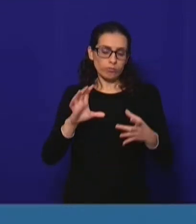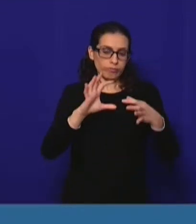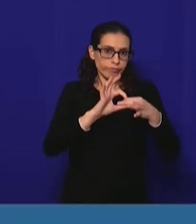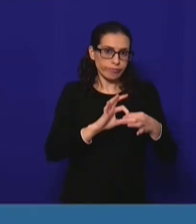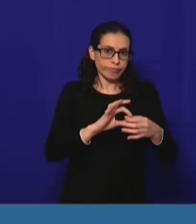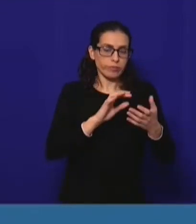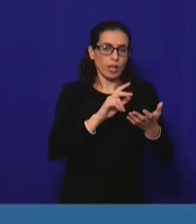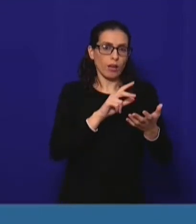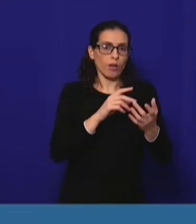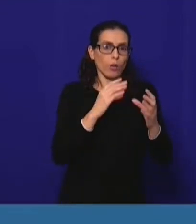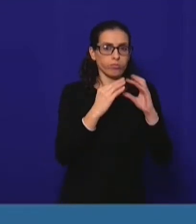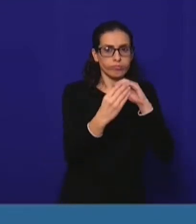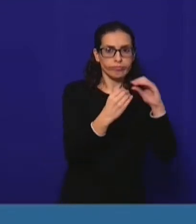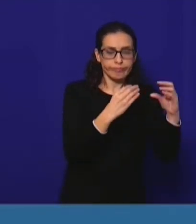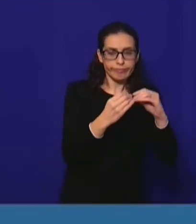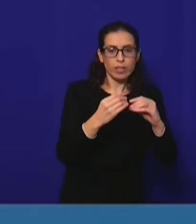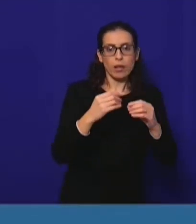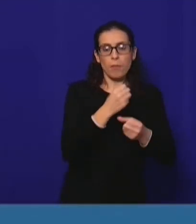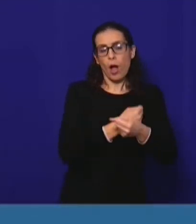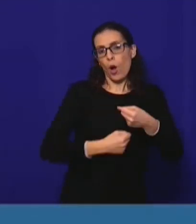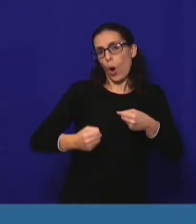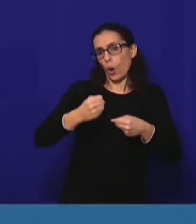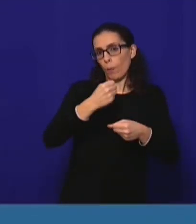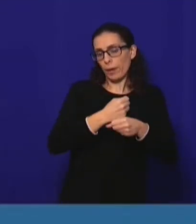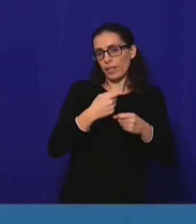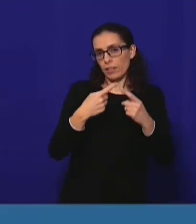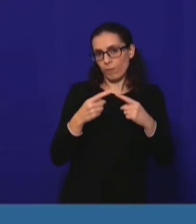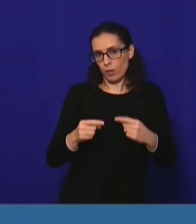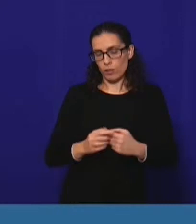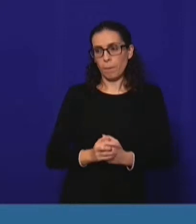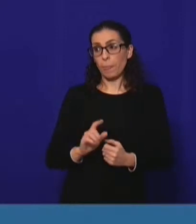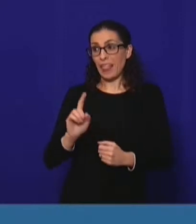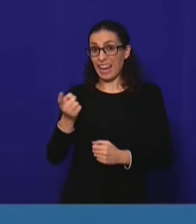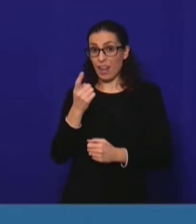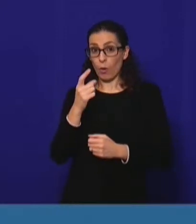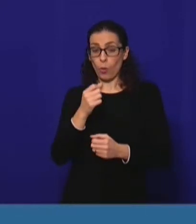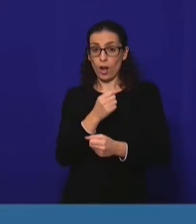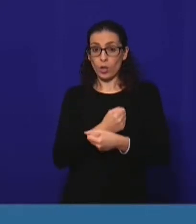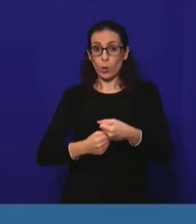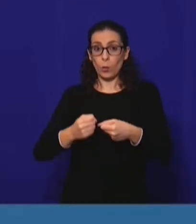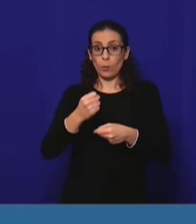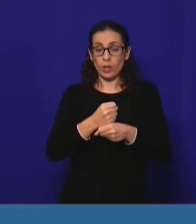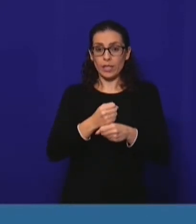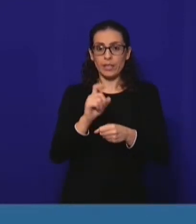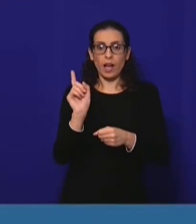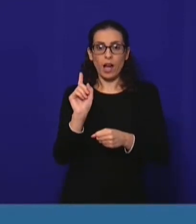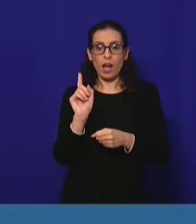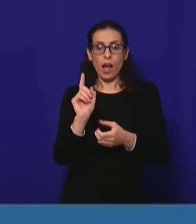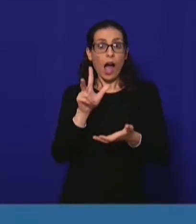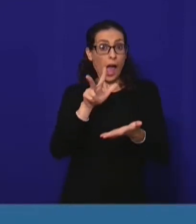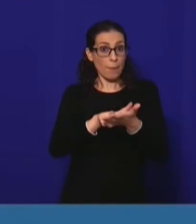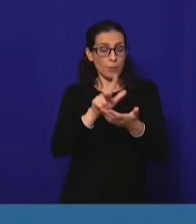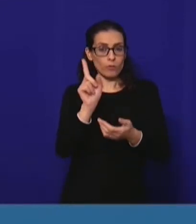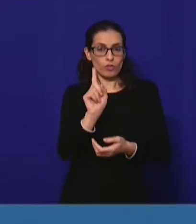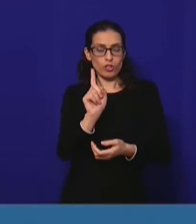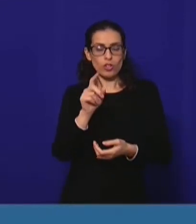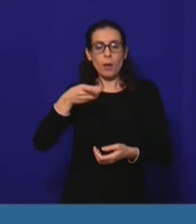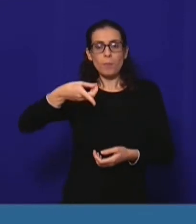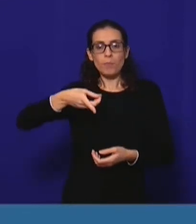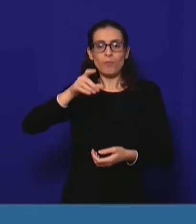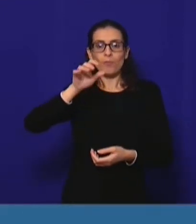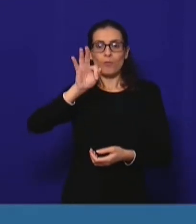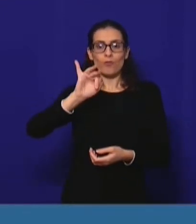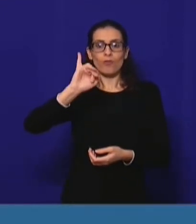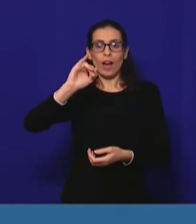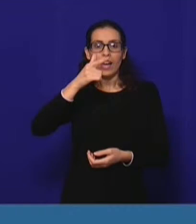kumpaniji. L-ewwel kumpanija li ħatkun liċenzjata hija dik tal-Pfizer, allura dik hija l-ewwel vaccine li aħna